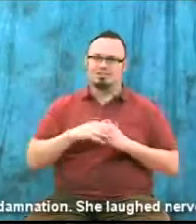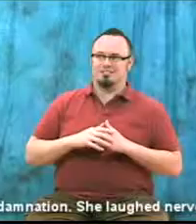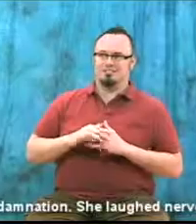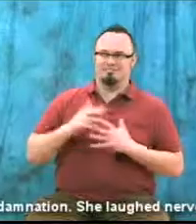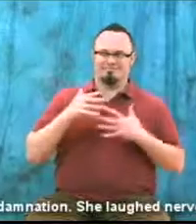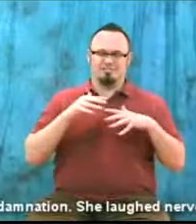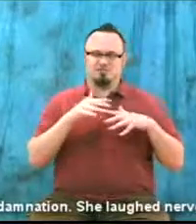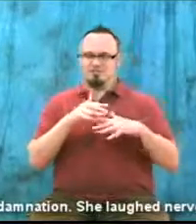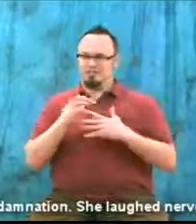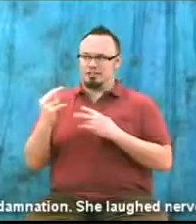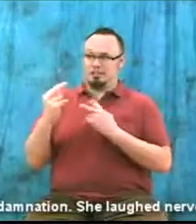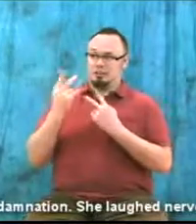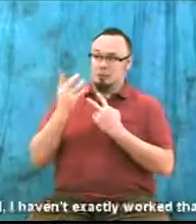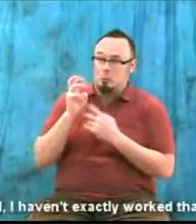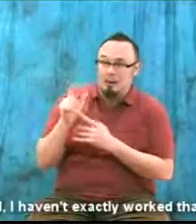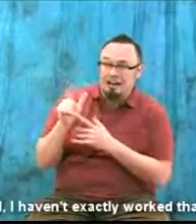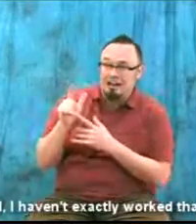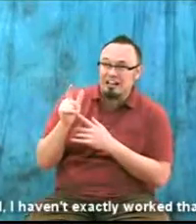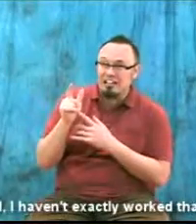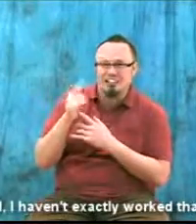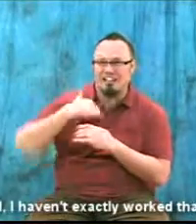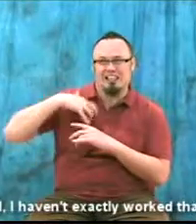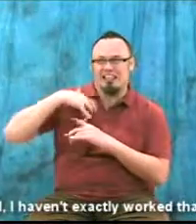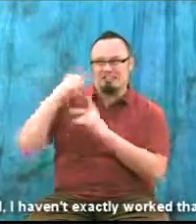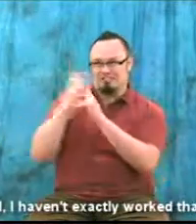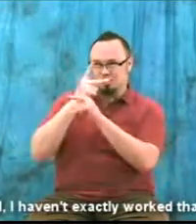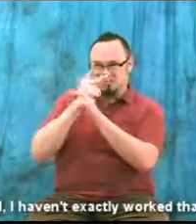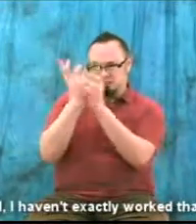nervously. Well, I haven't exactly worked that out yet.